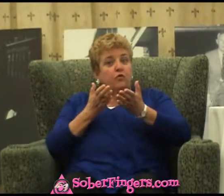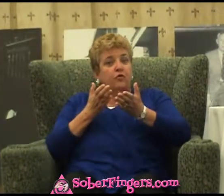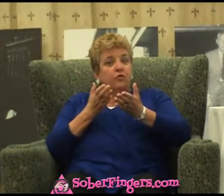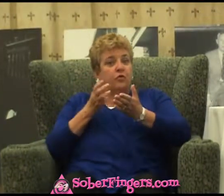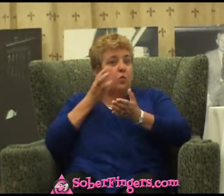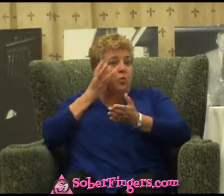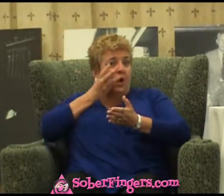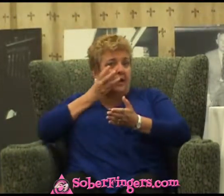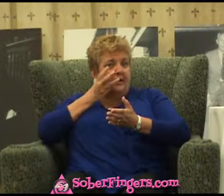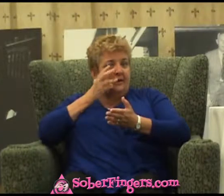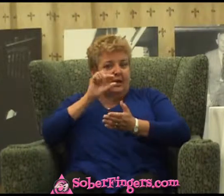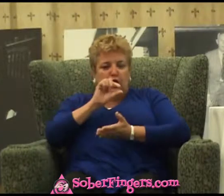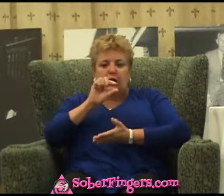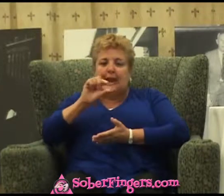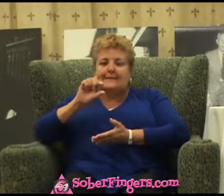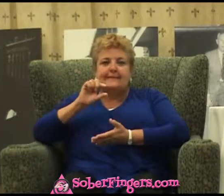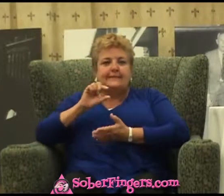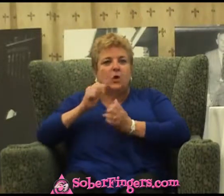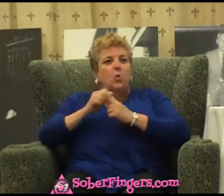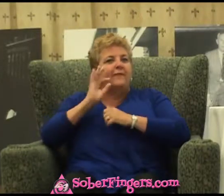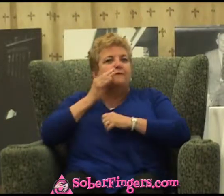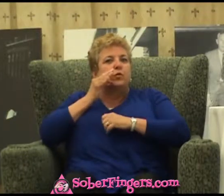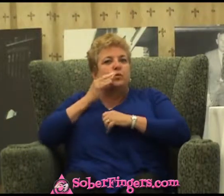in little glasses with fruit, you know. Now,